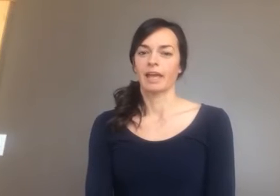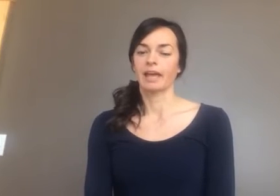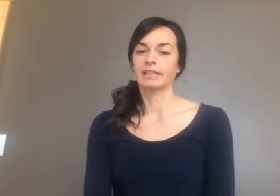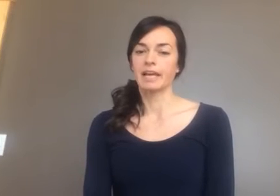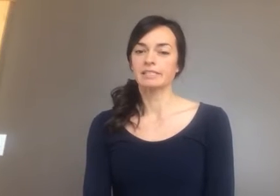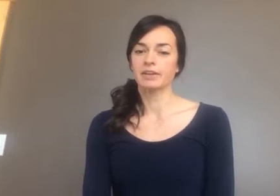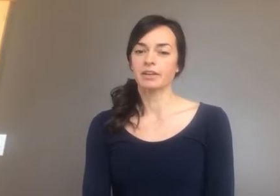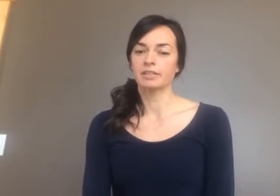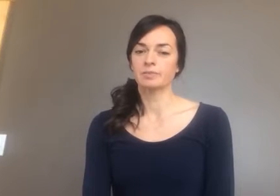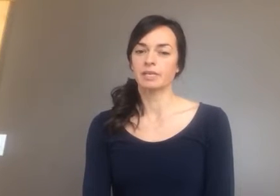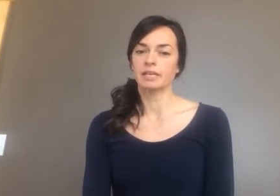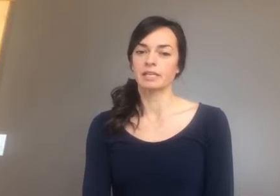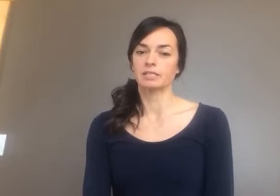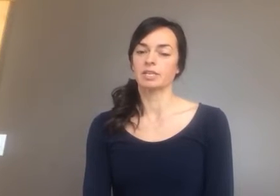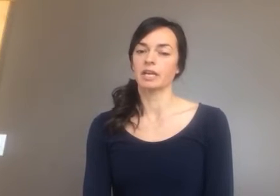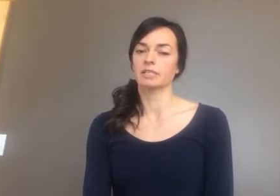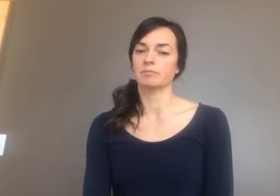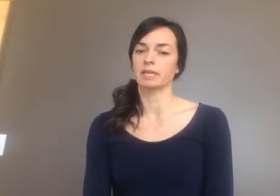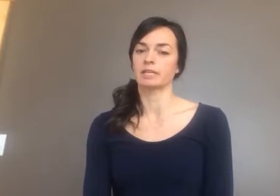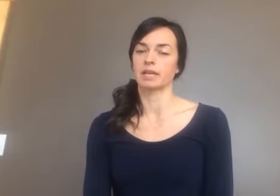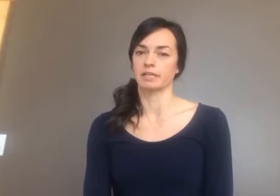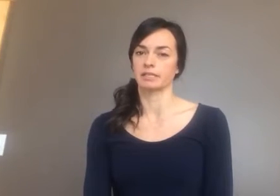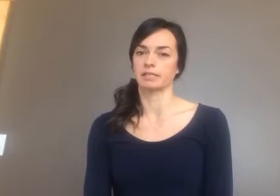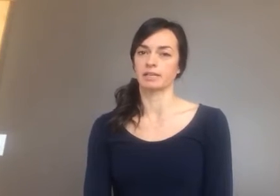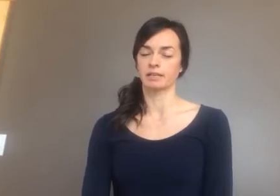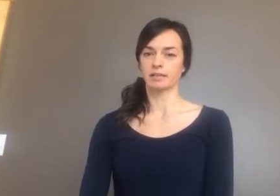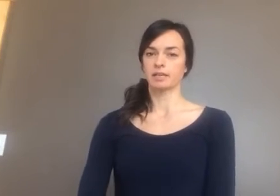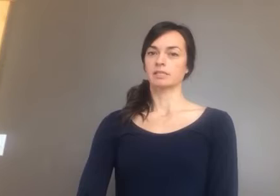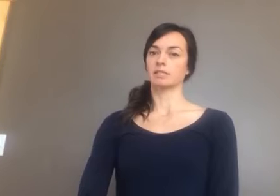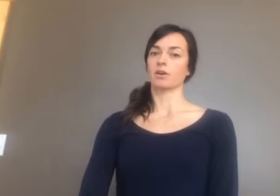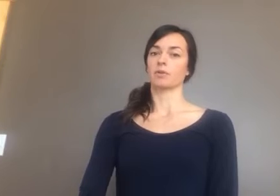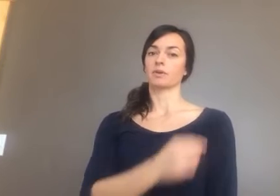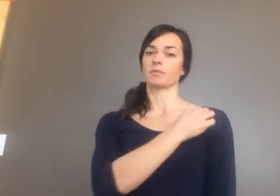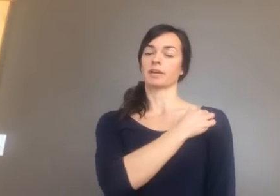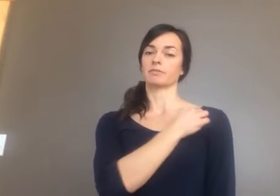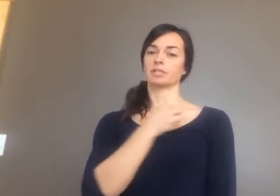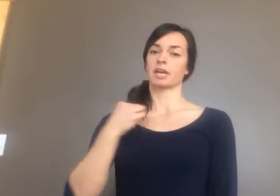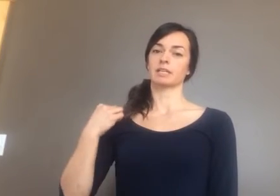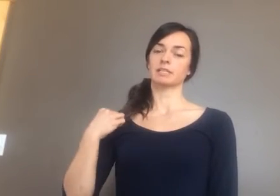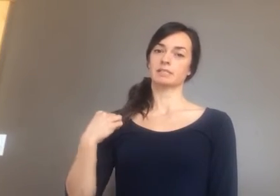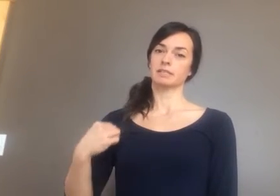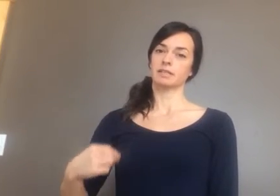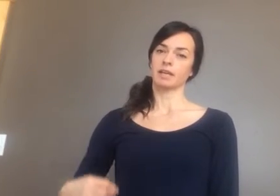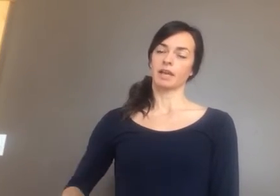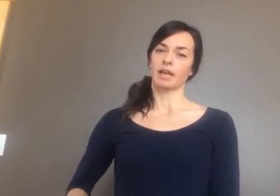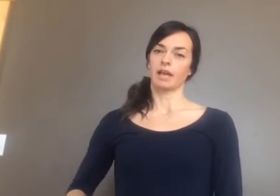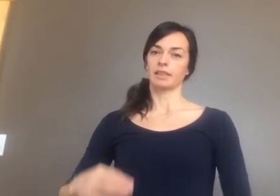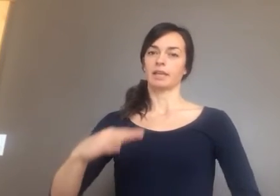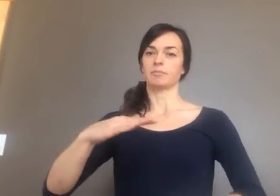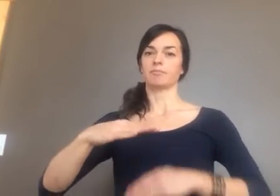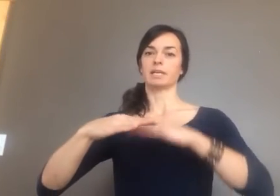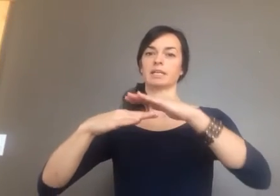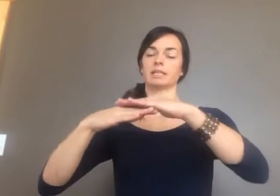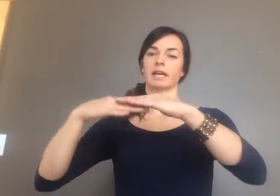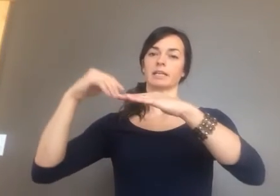And the last card this week is China's Ming Dynasty. So we have China's and then Ming